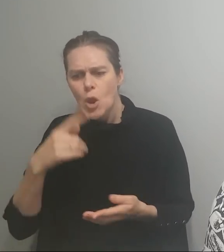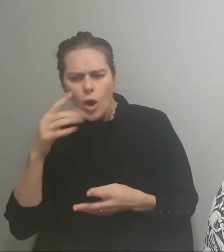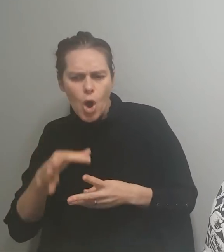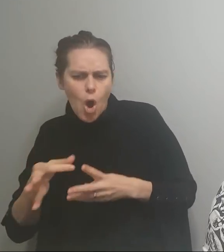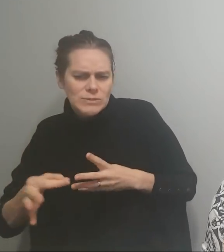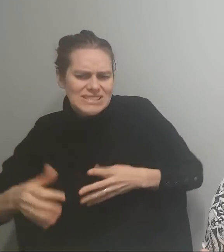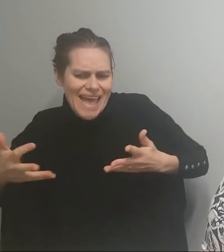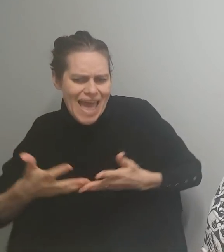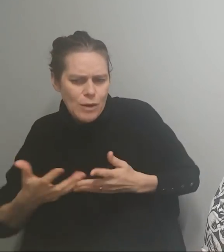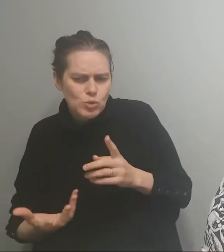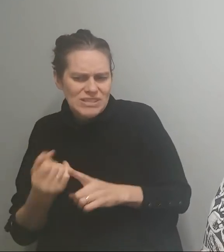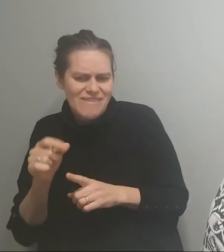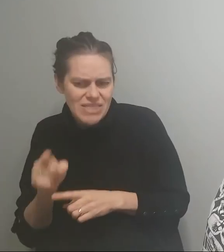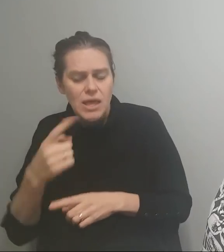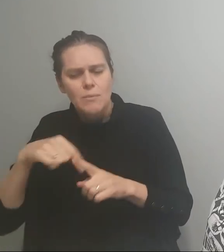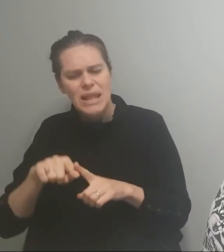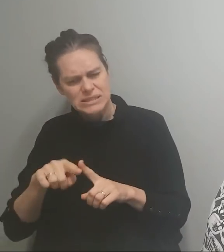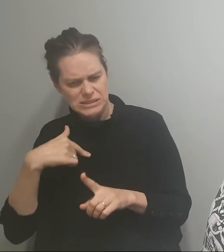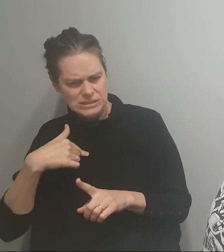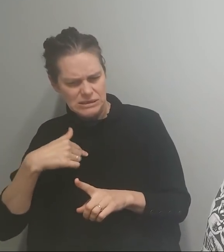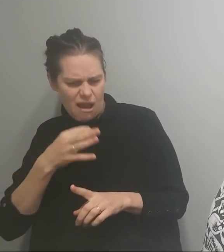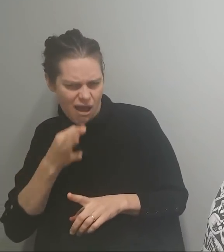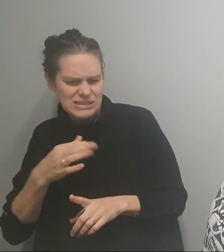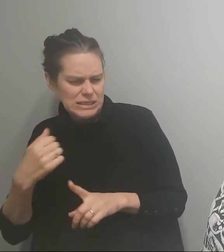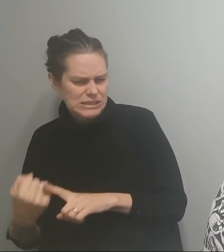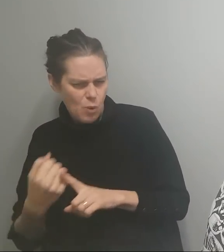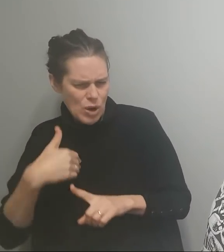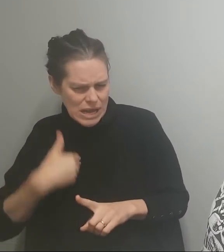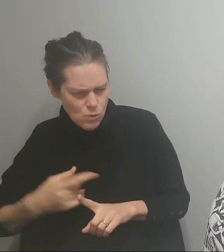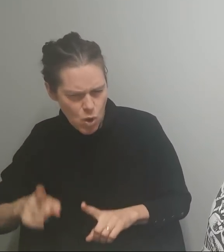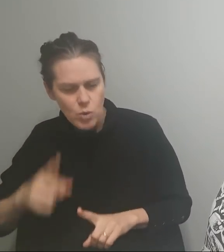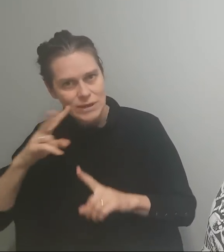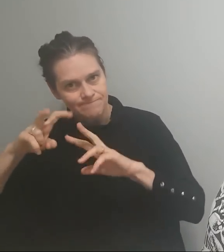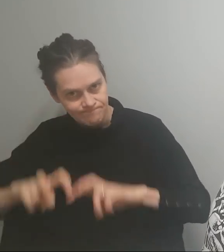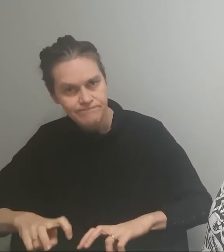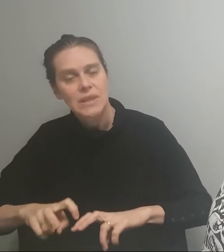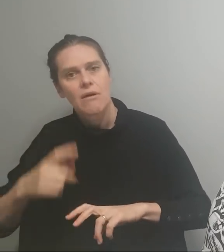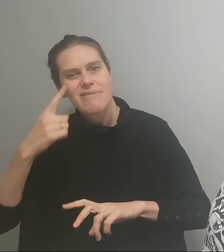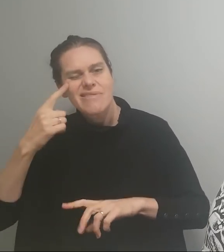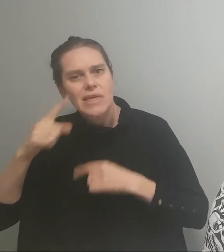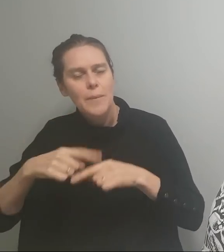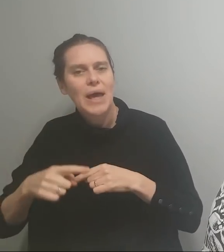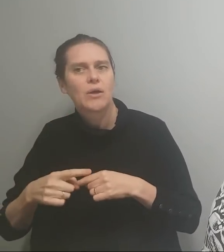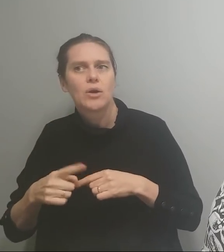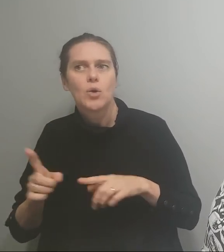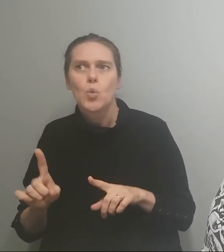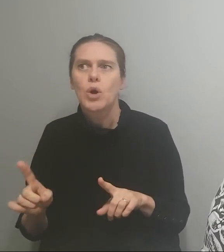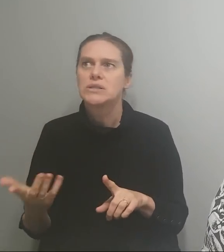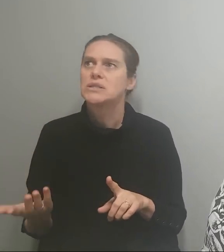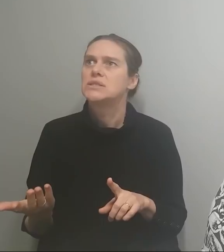that and what support is required to do that. And we'll be working through what are